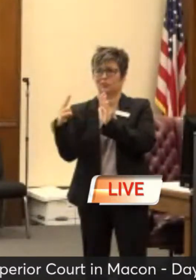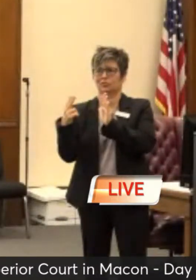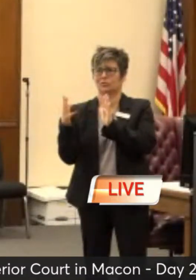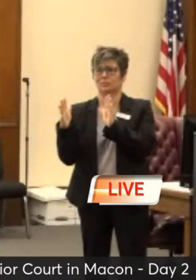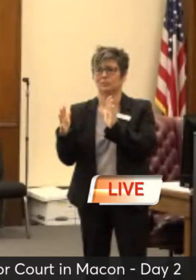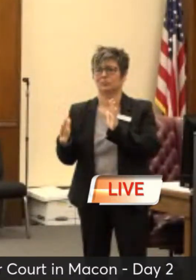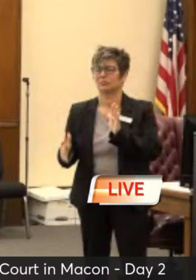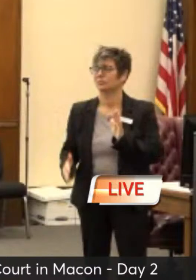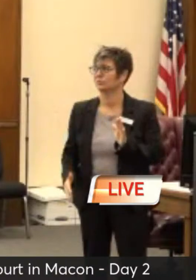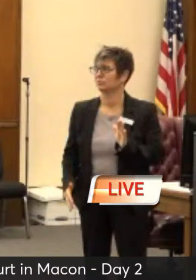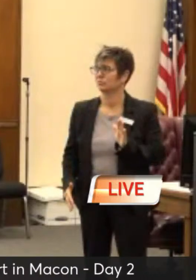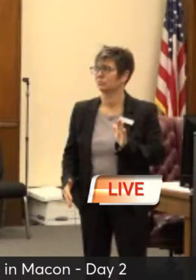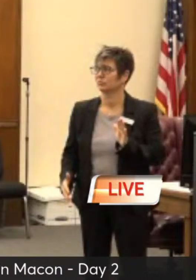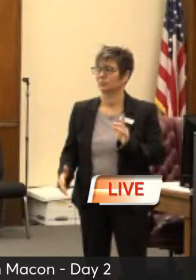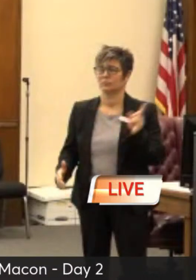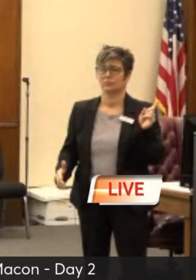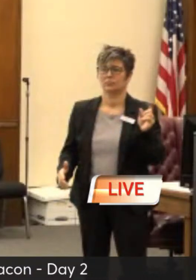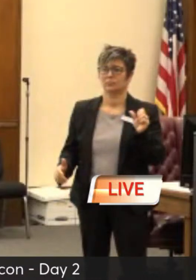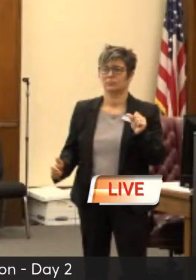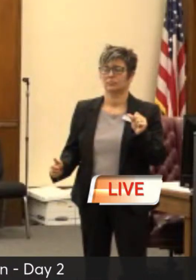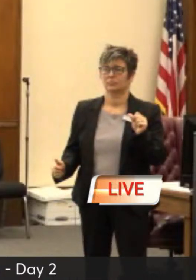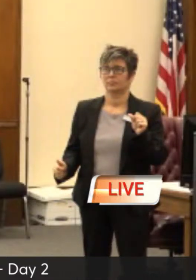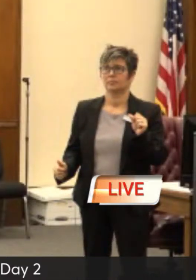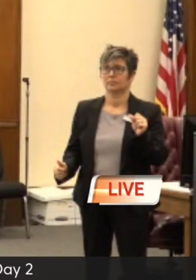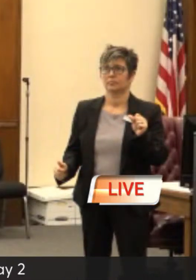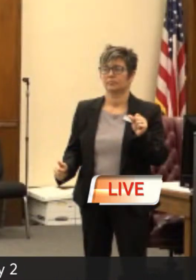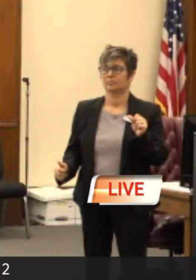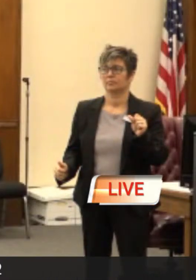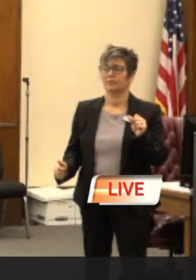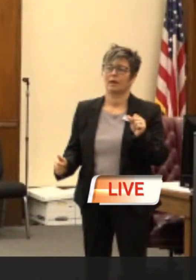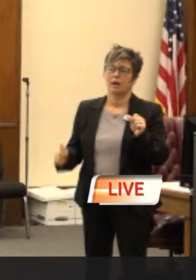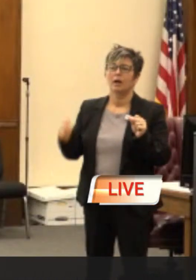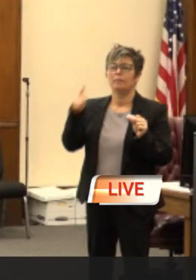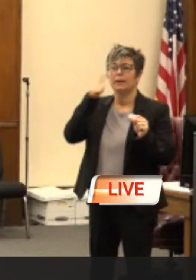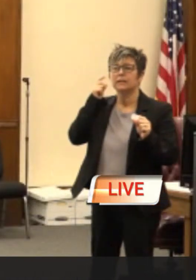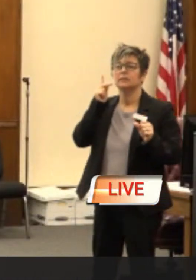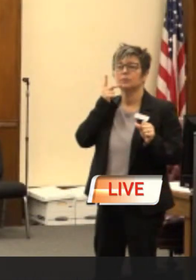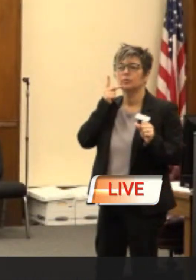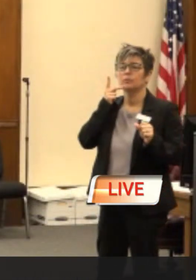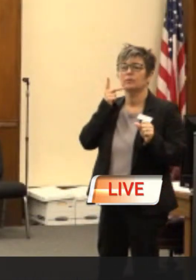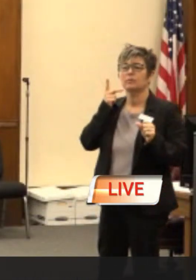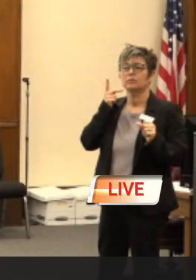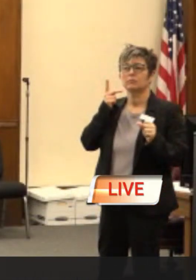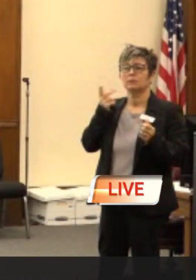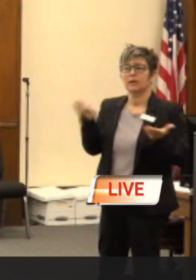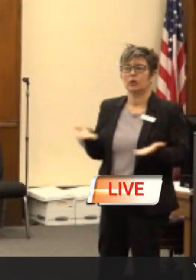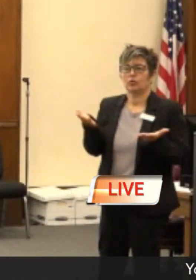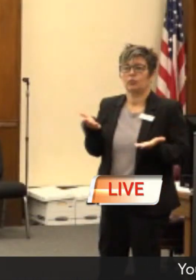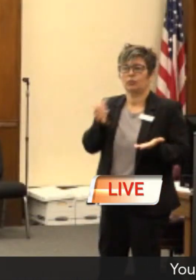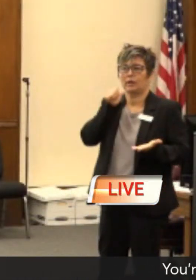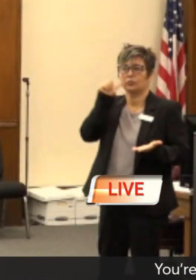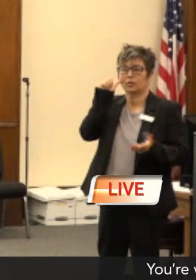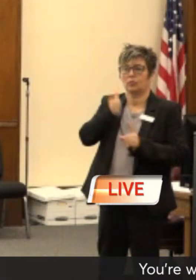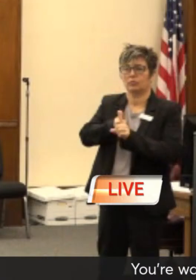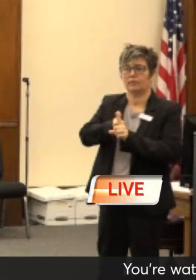But we would ask, Well, sorry. I think since she was here and did testify, it's probably, let's